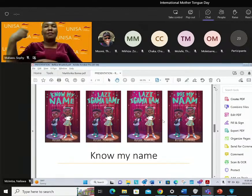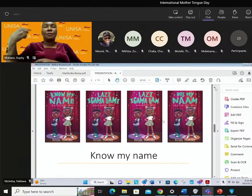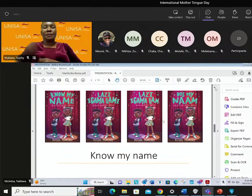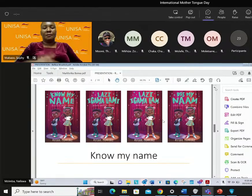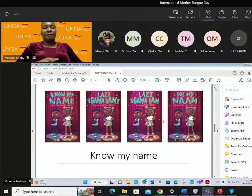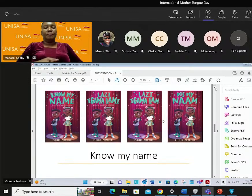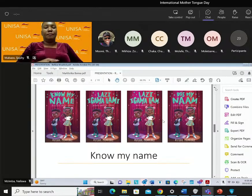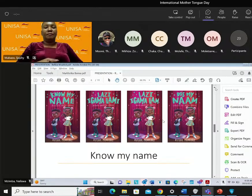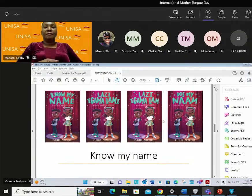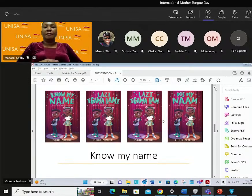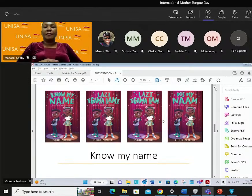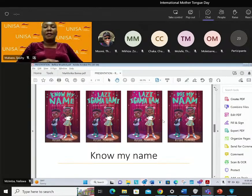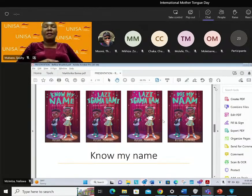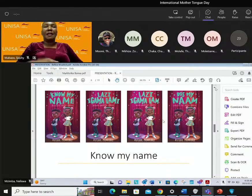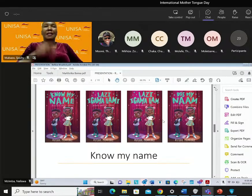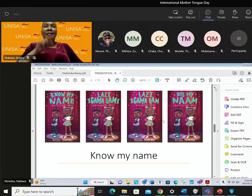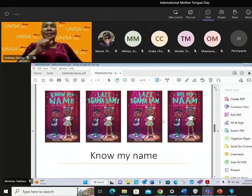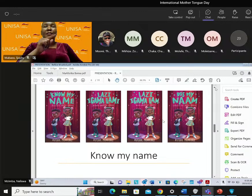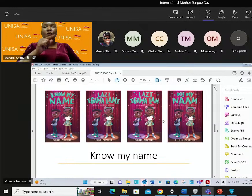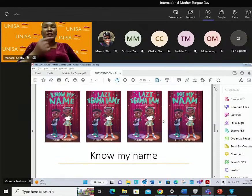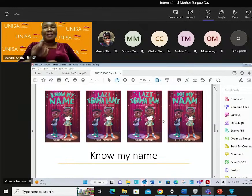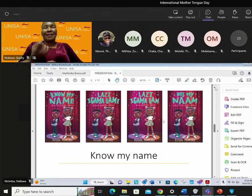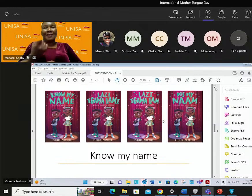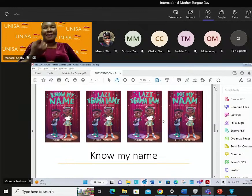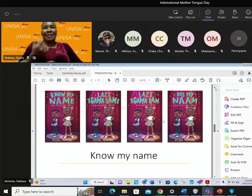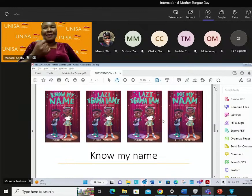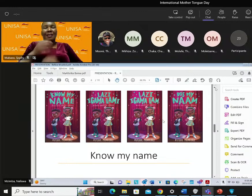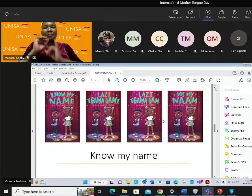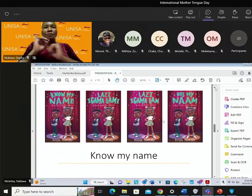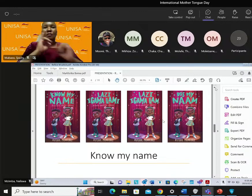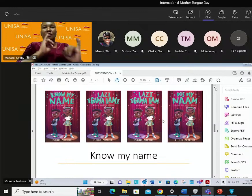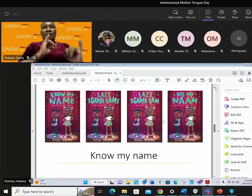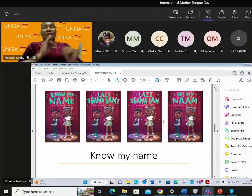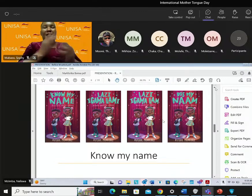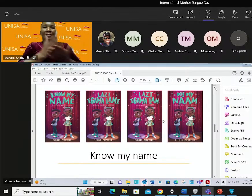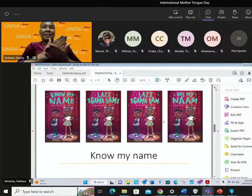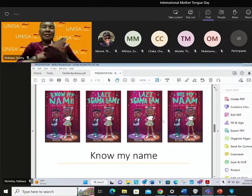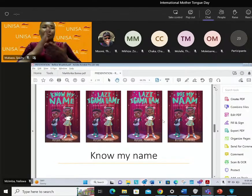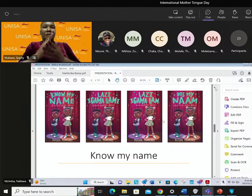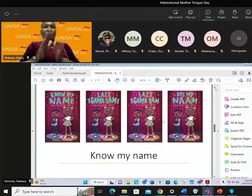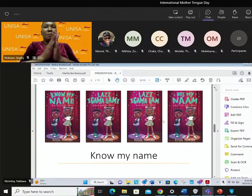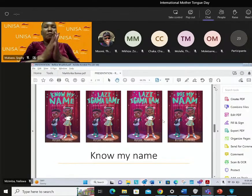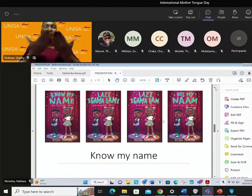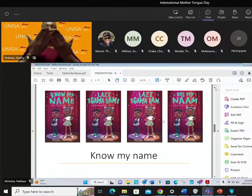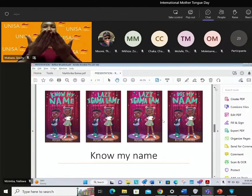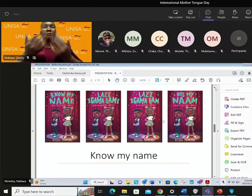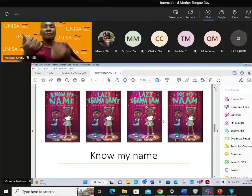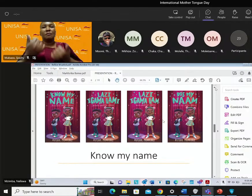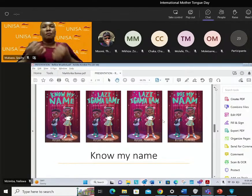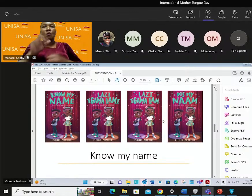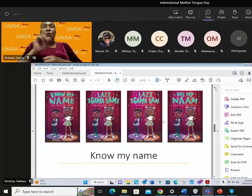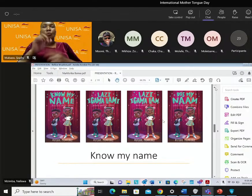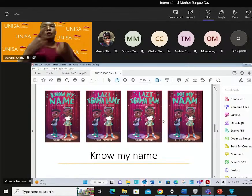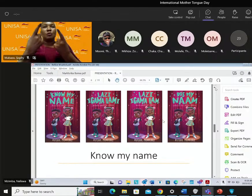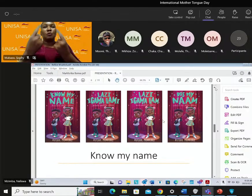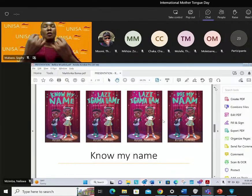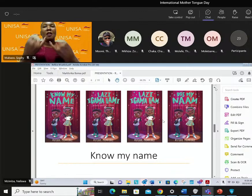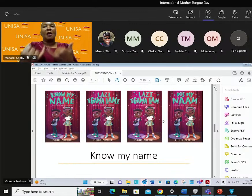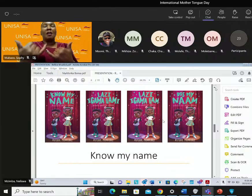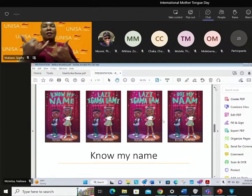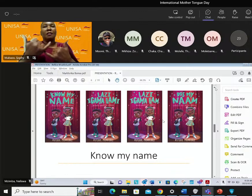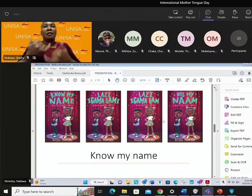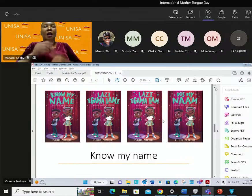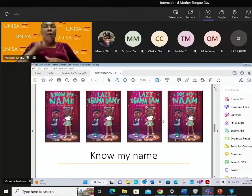So that was like a little intro into some of the books. And what we'll do now, I will read